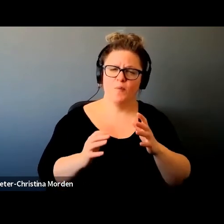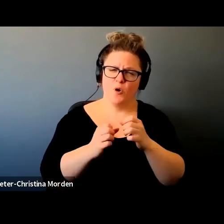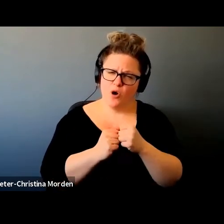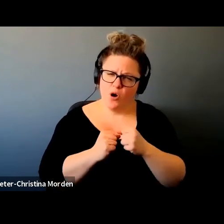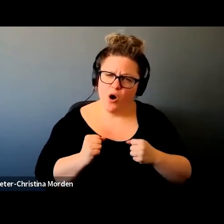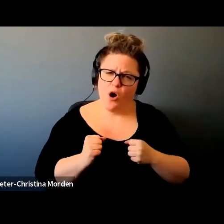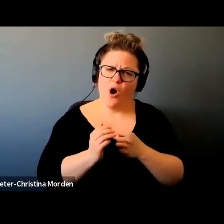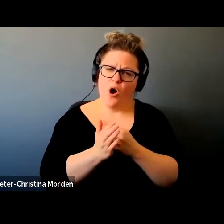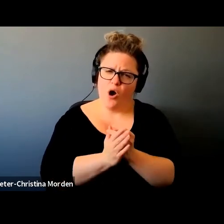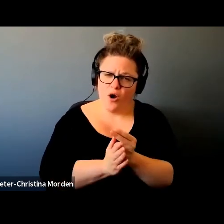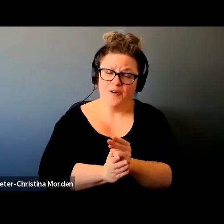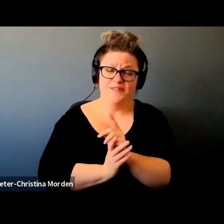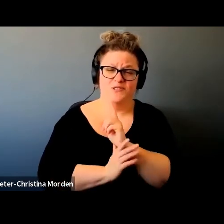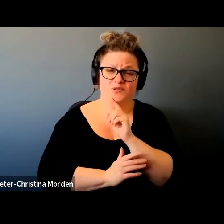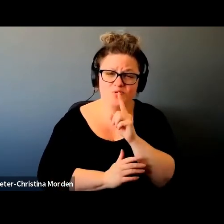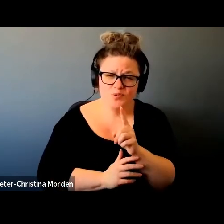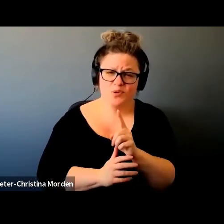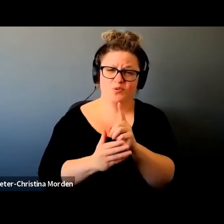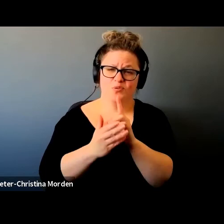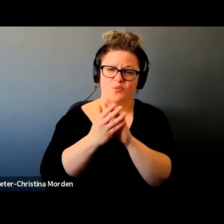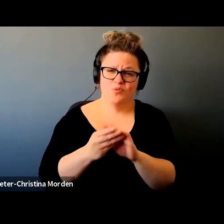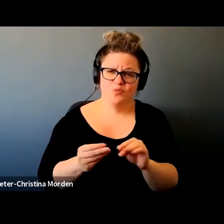to face this real